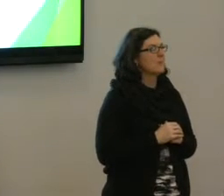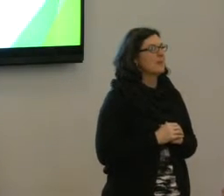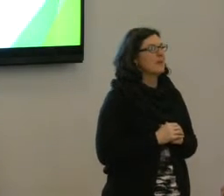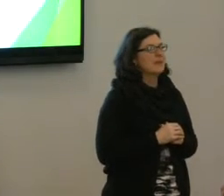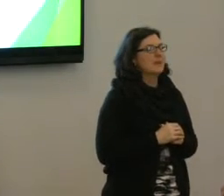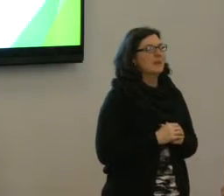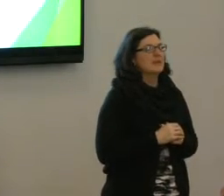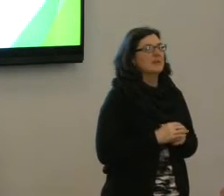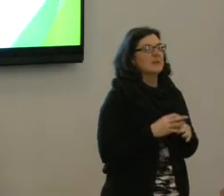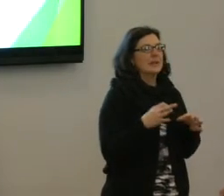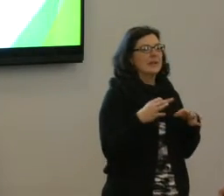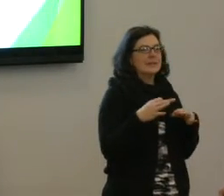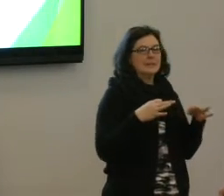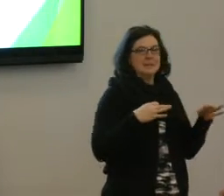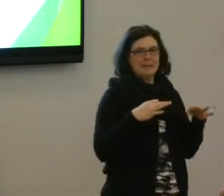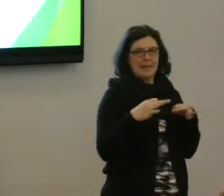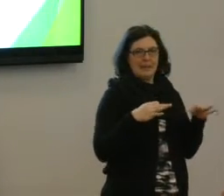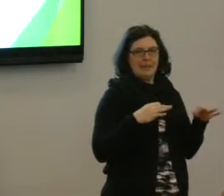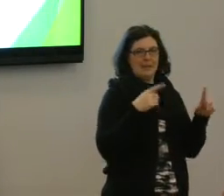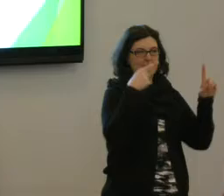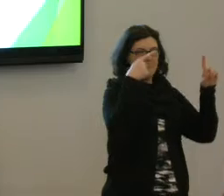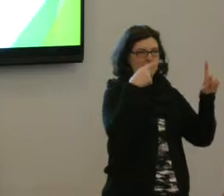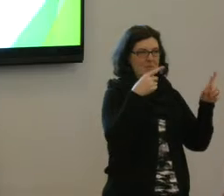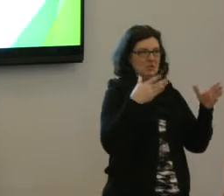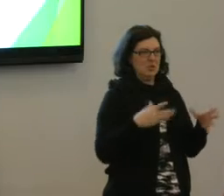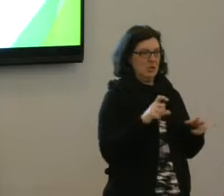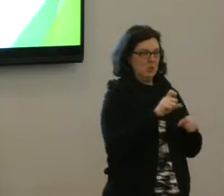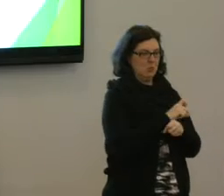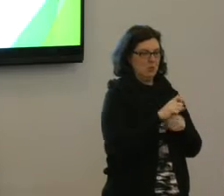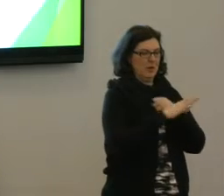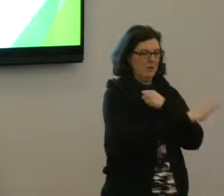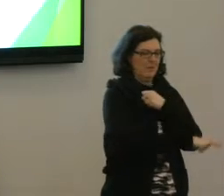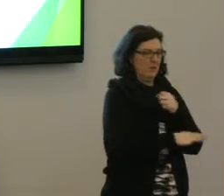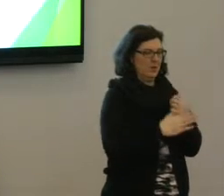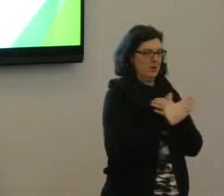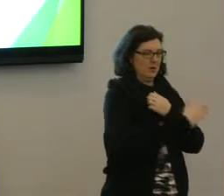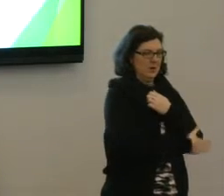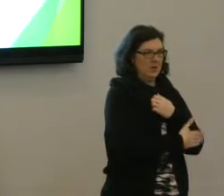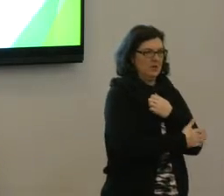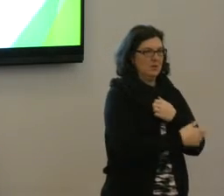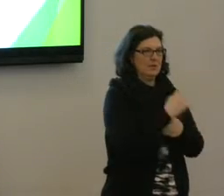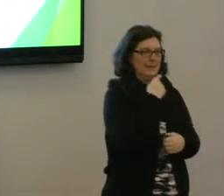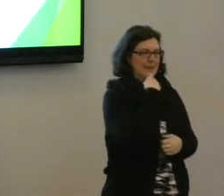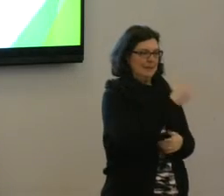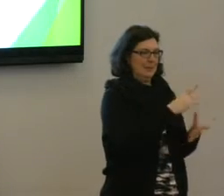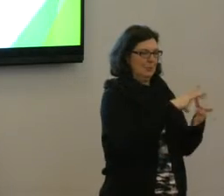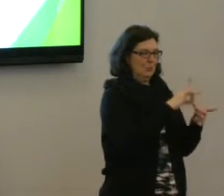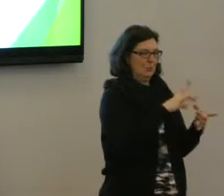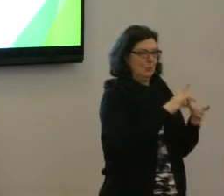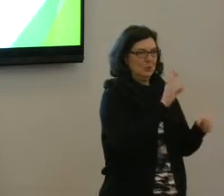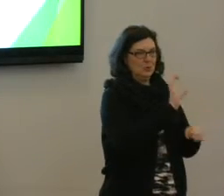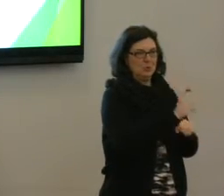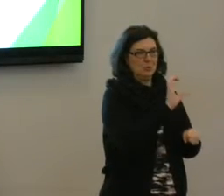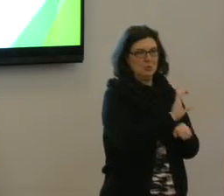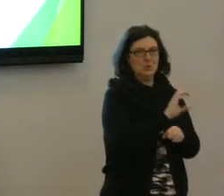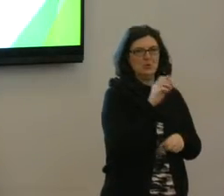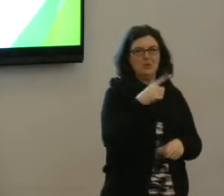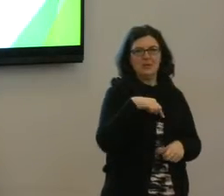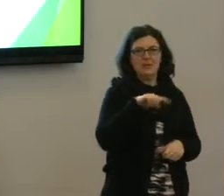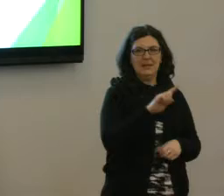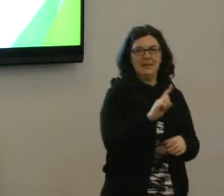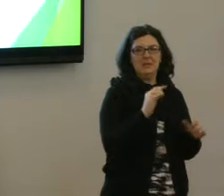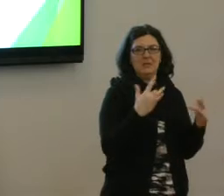missionary reporting from their work in a foreign country and talk to a church back here in ye old typical